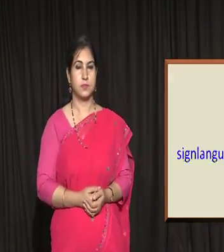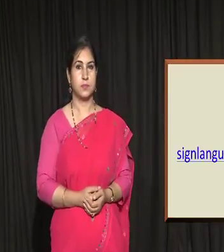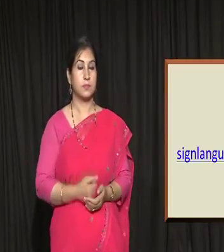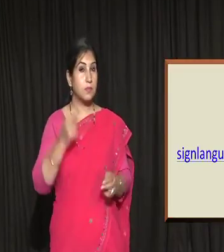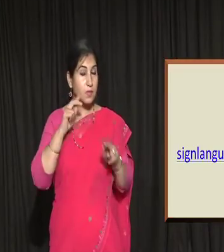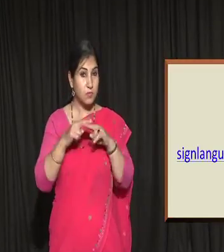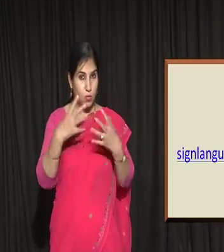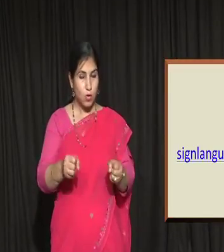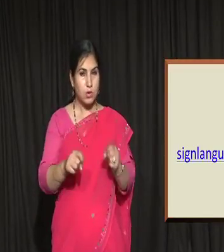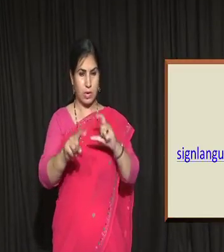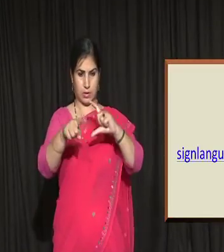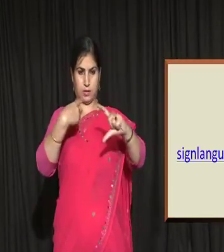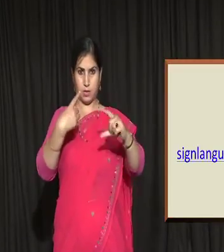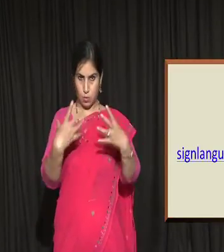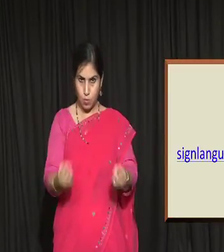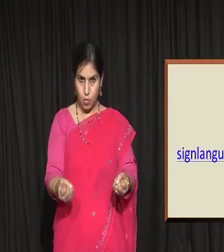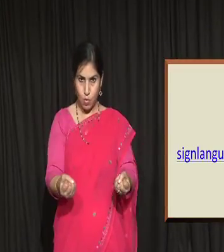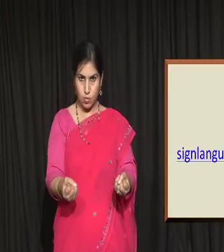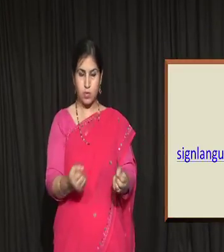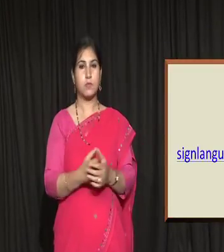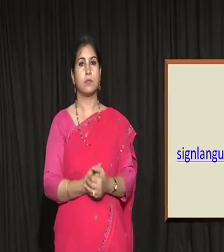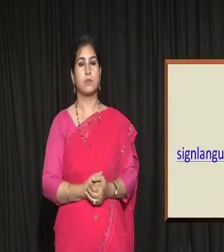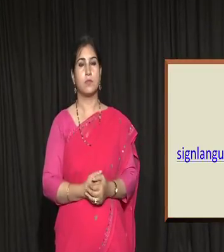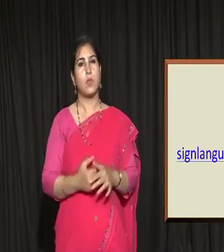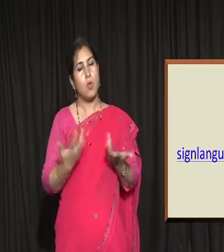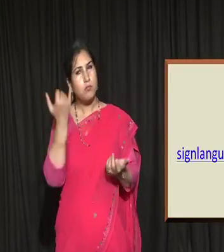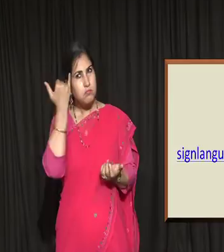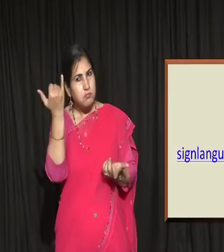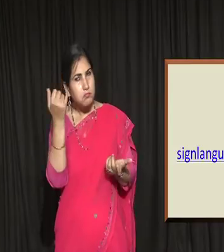If you want to give any feedback or you have any query,